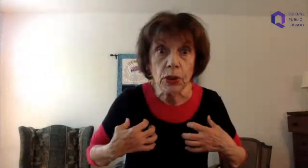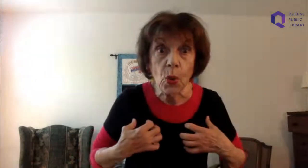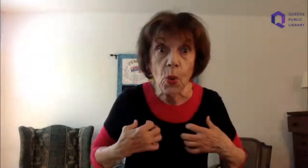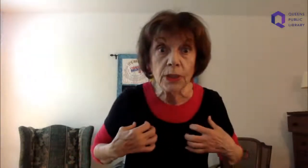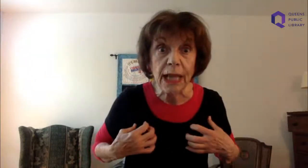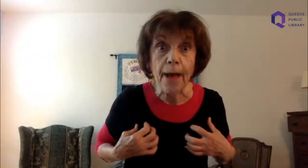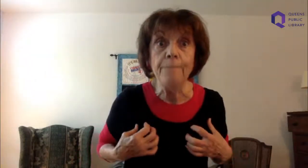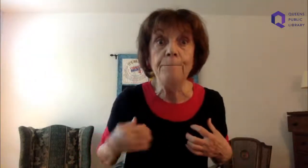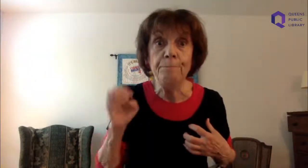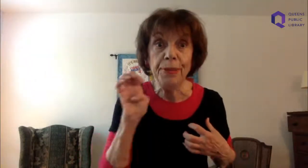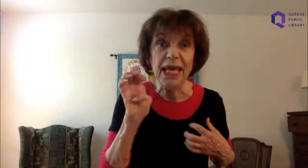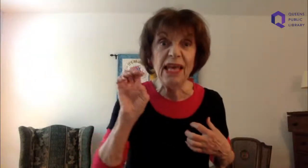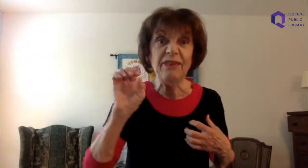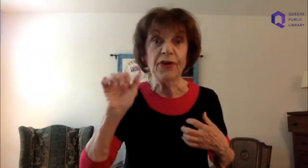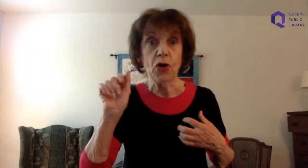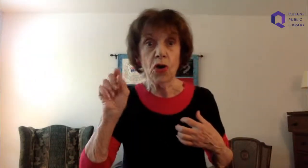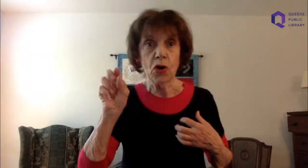called a beaver.